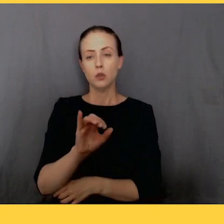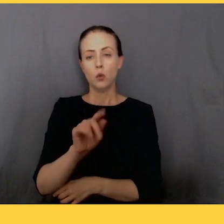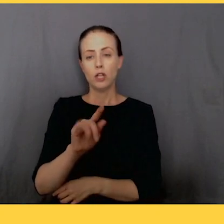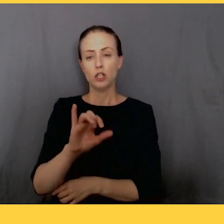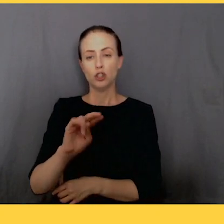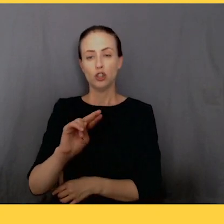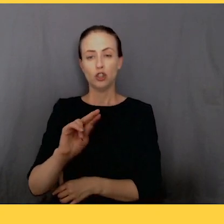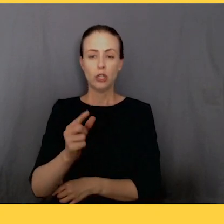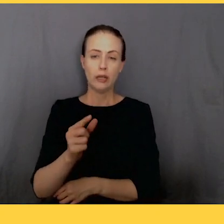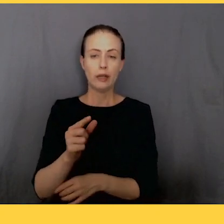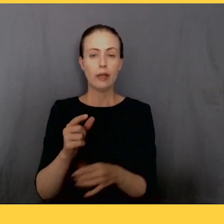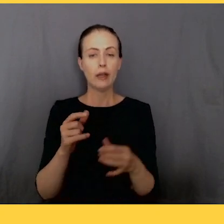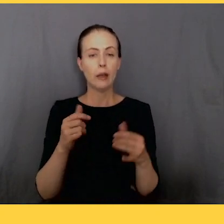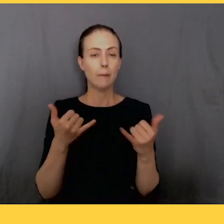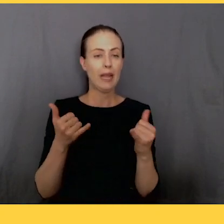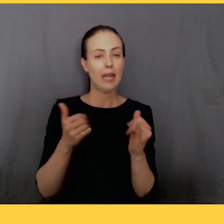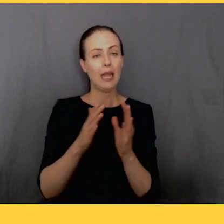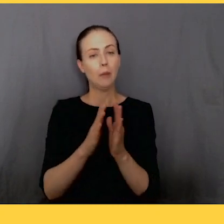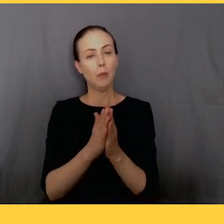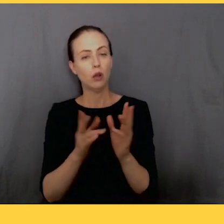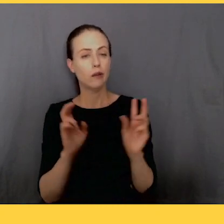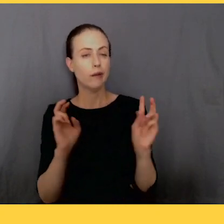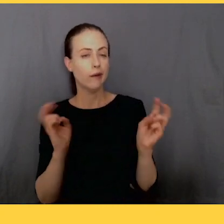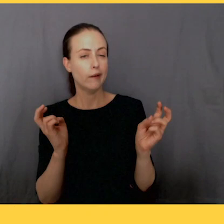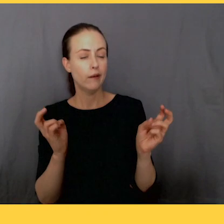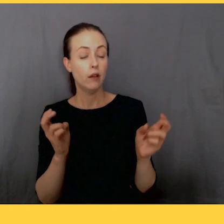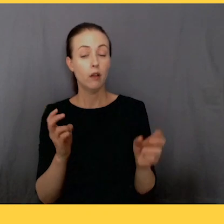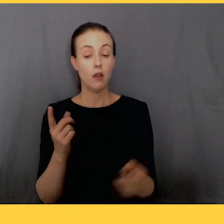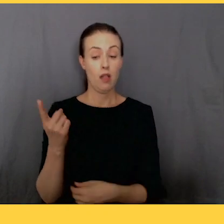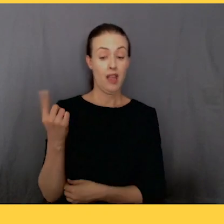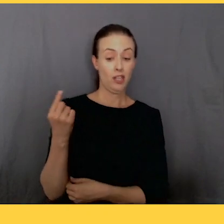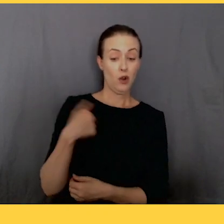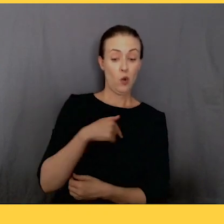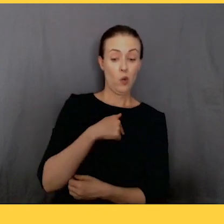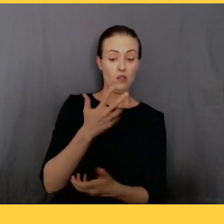key lessons learned that we have through last year was